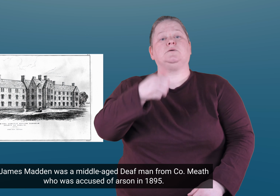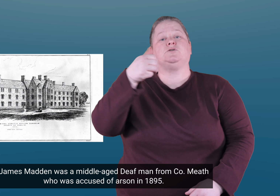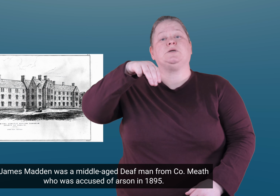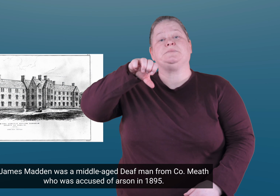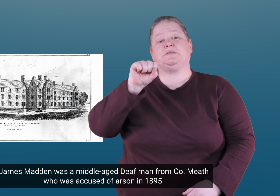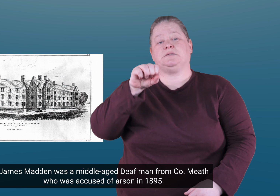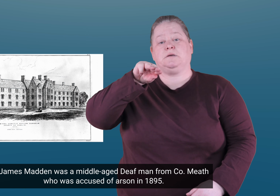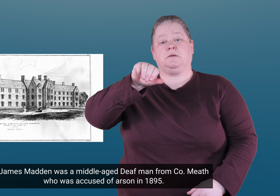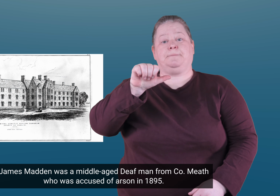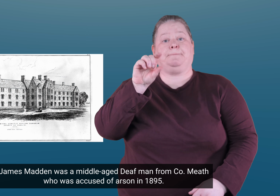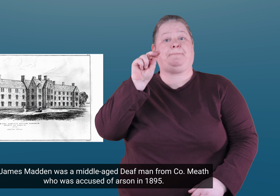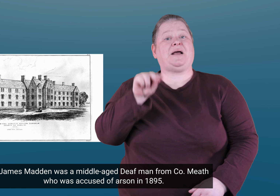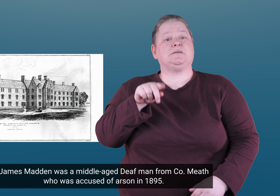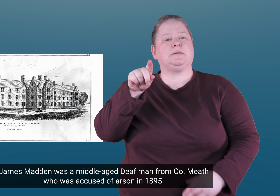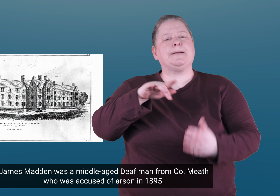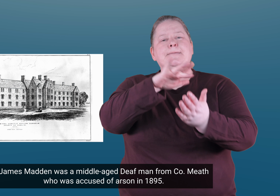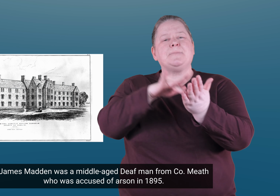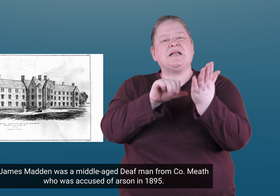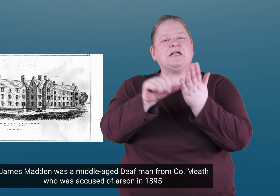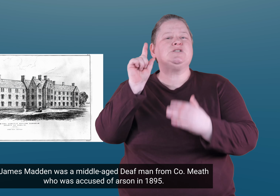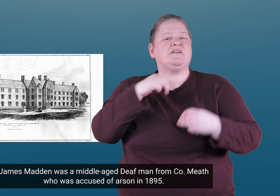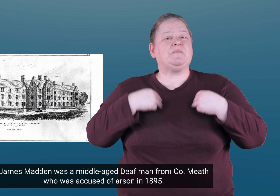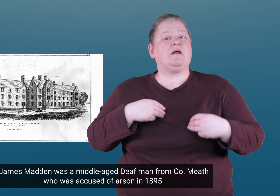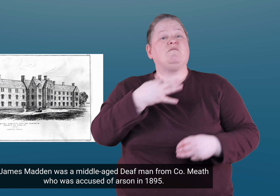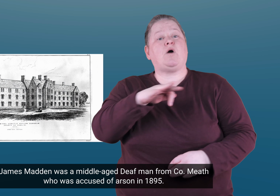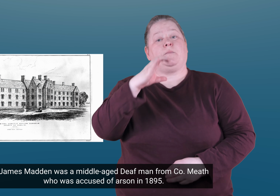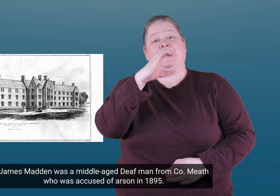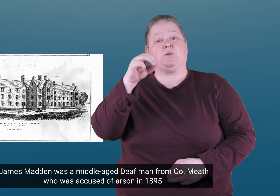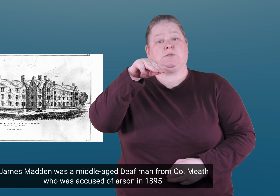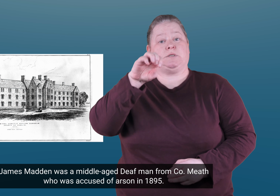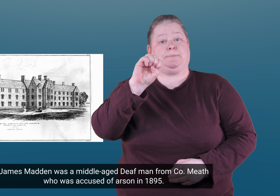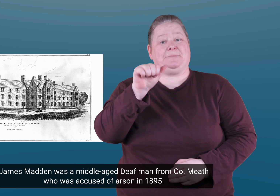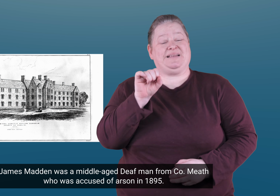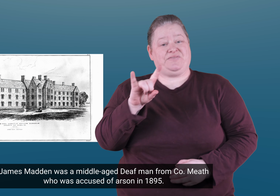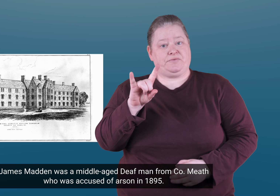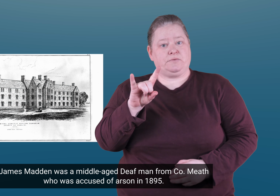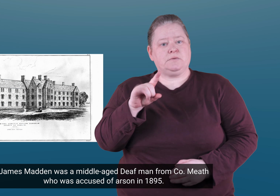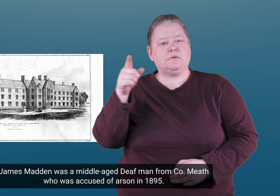James Madden was a middle-aged deaf man from County Meath